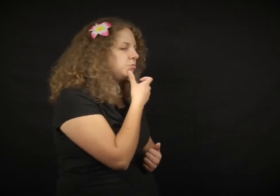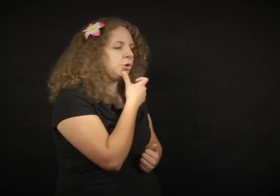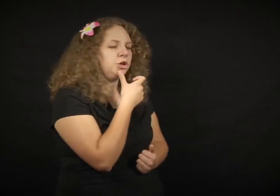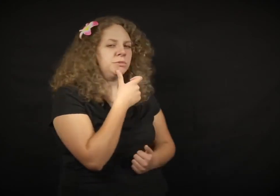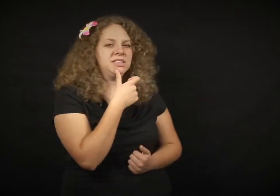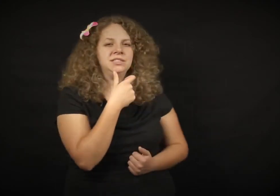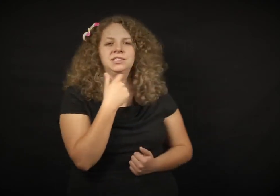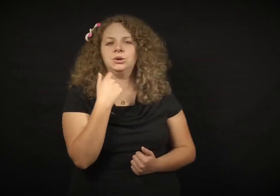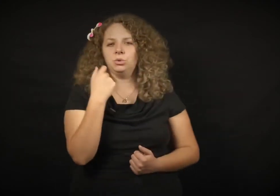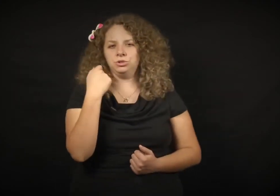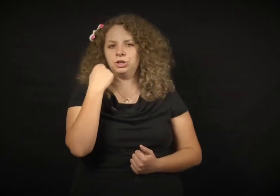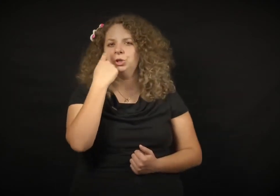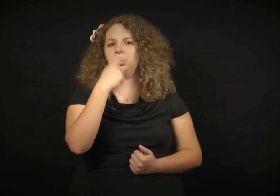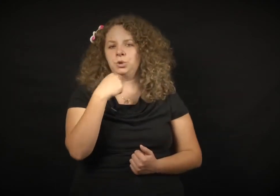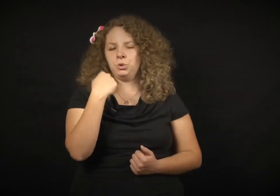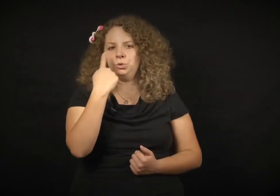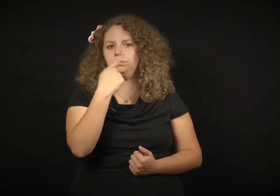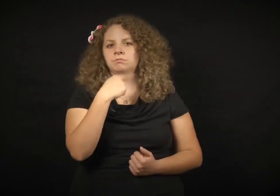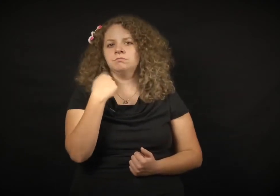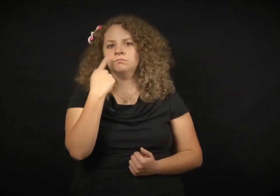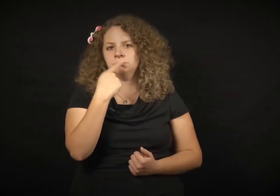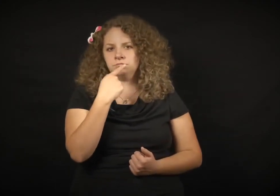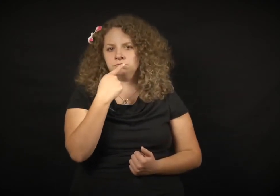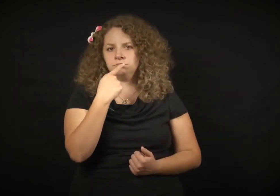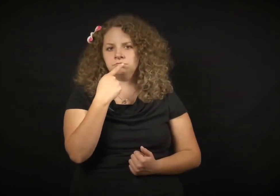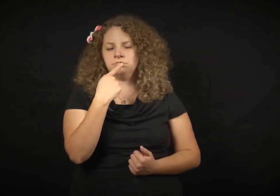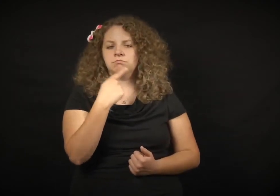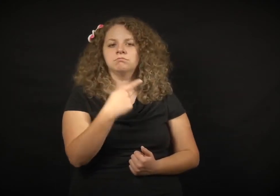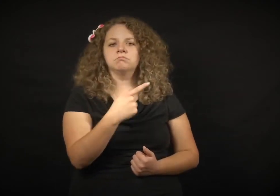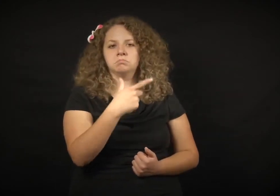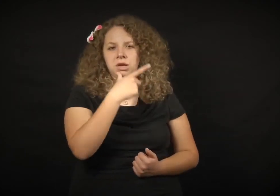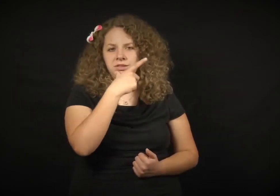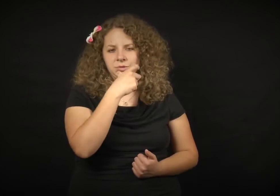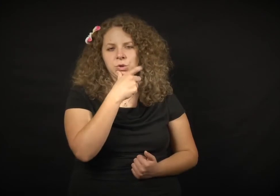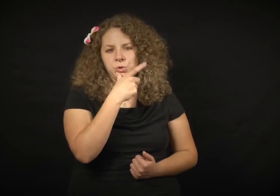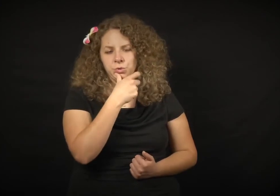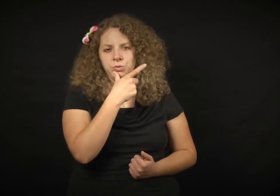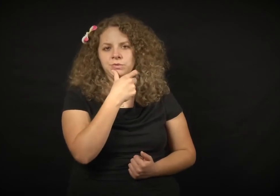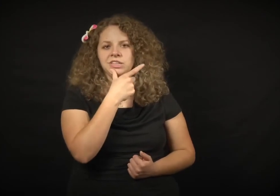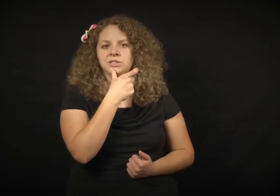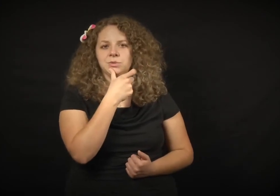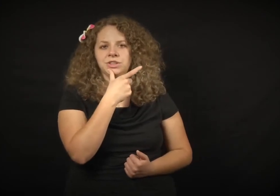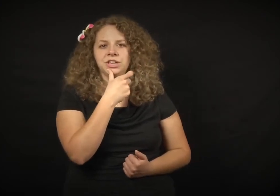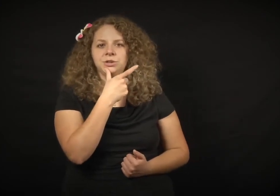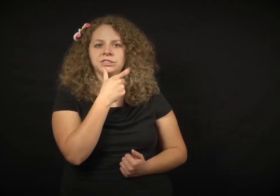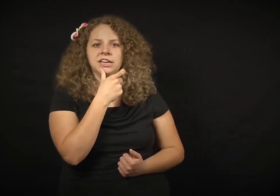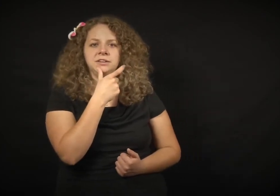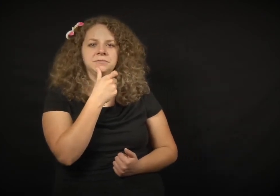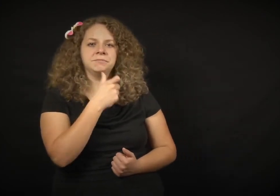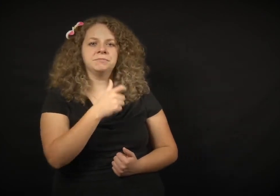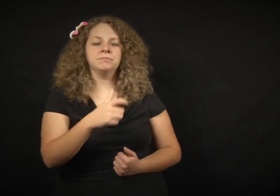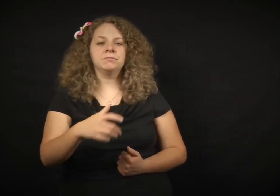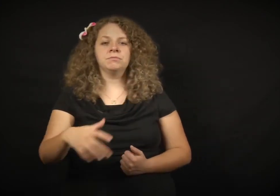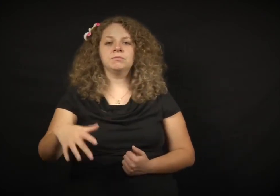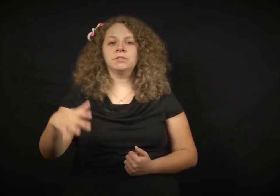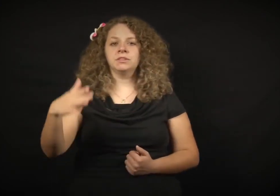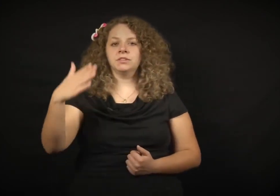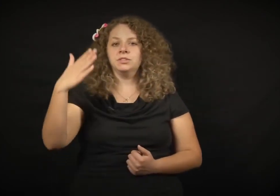Or you may see the older who, but who is the one that you'll sign. There's